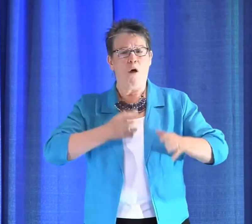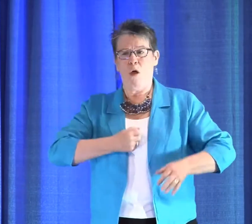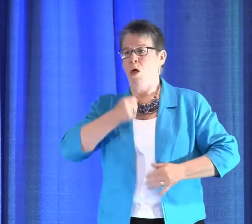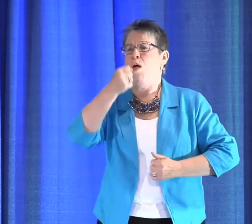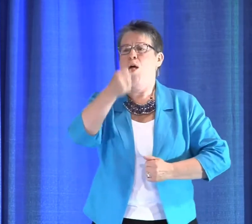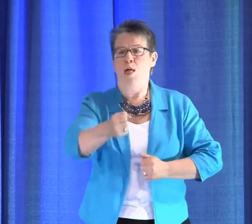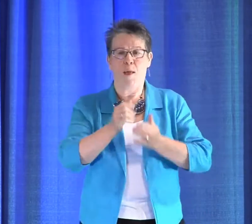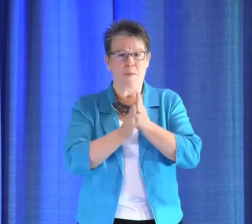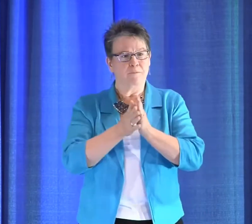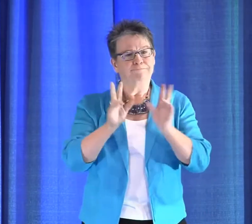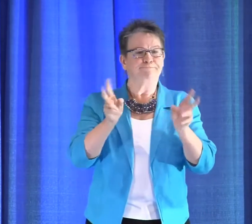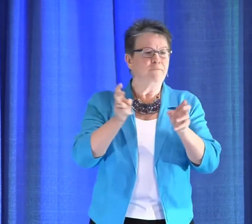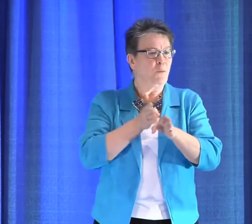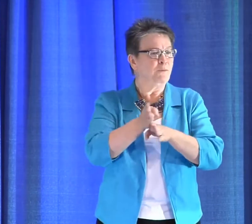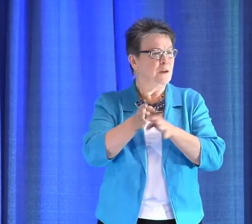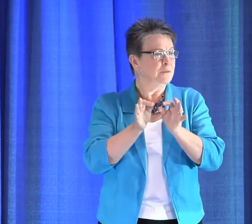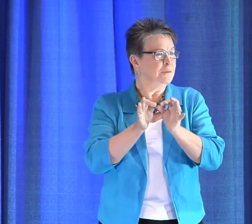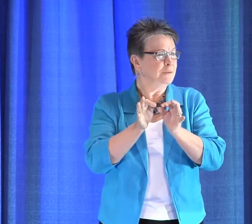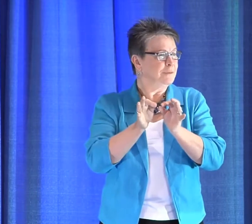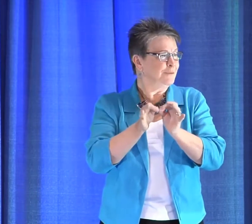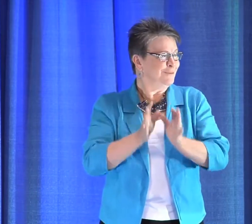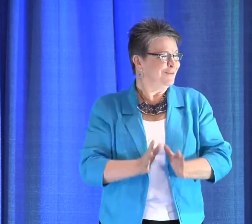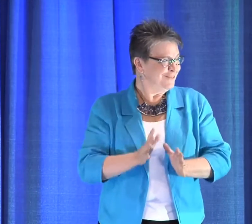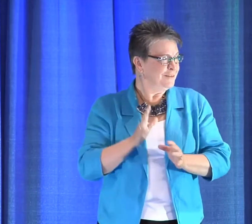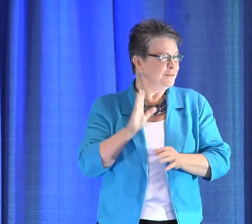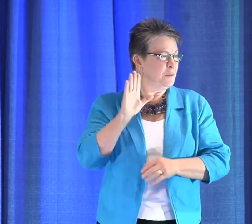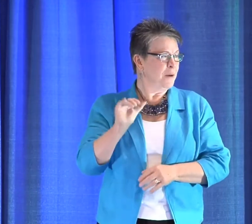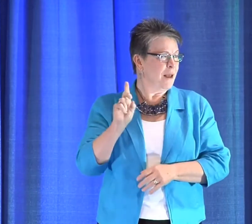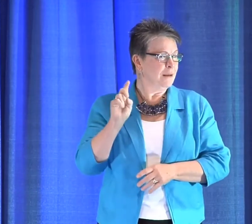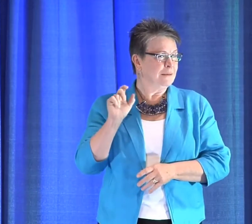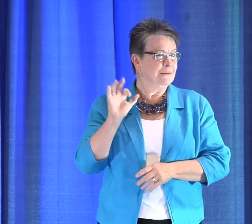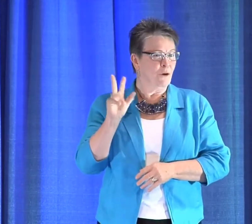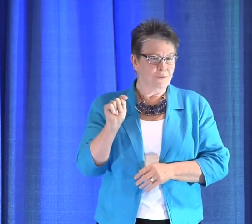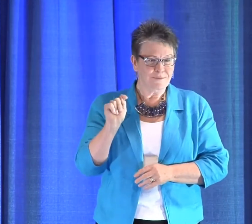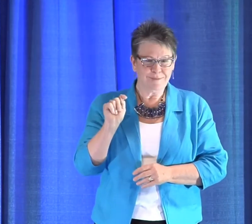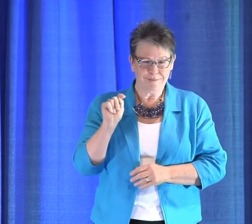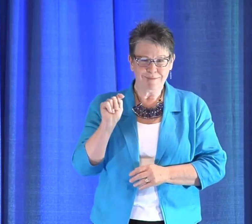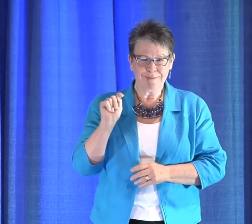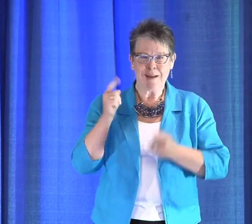Now, you have to understand that I've been acting as an interpreter for many years, but never as a professional CDI.